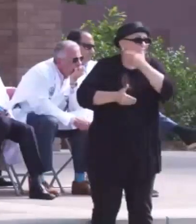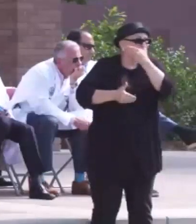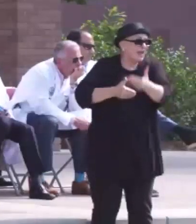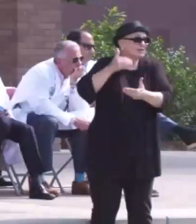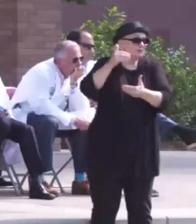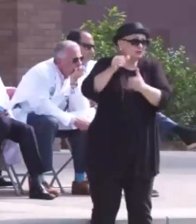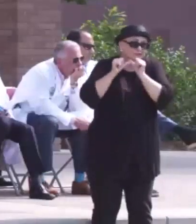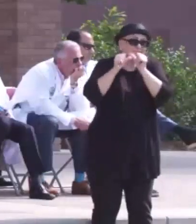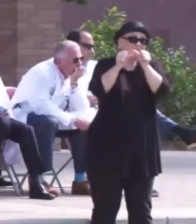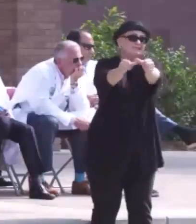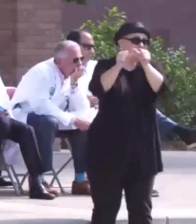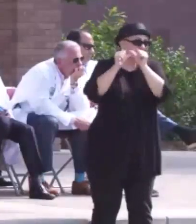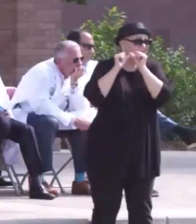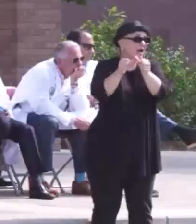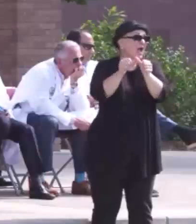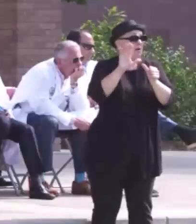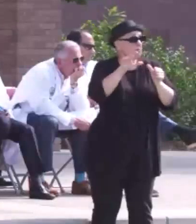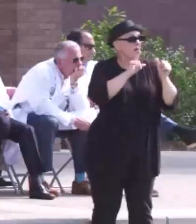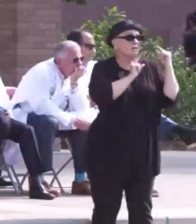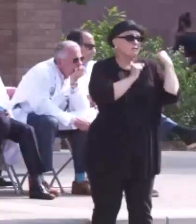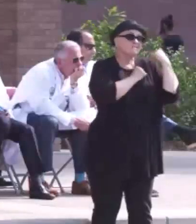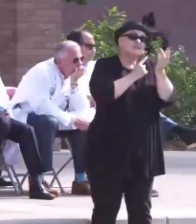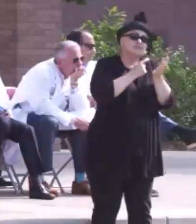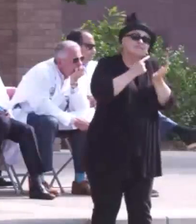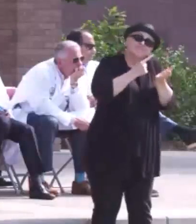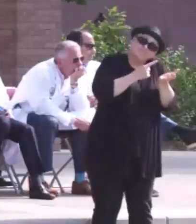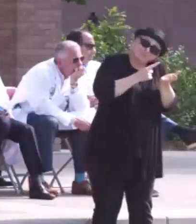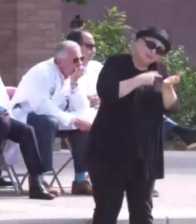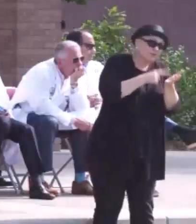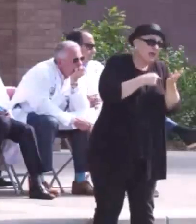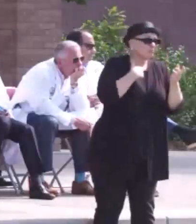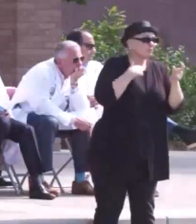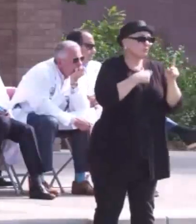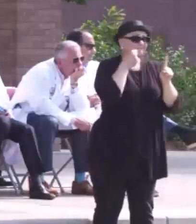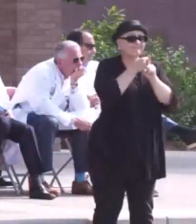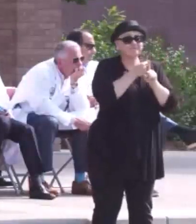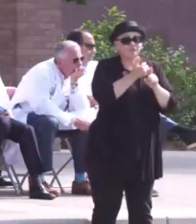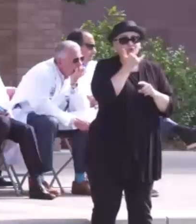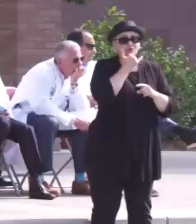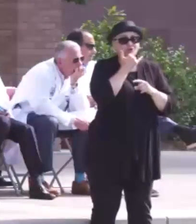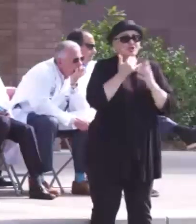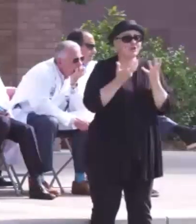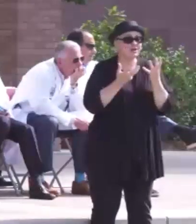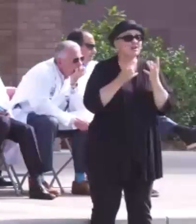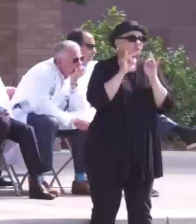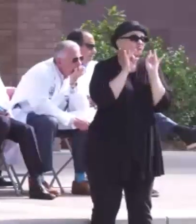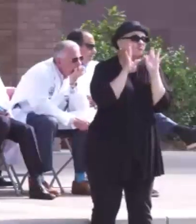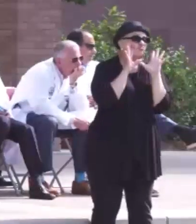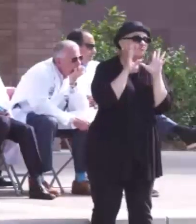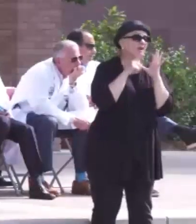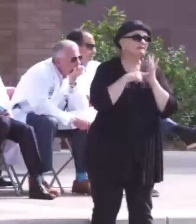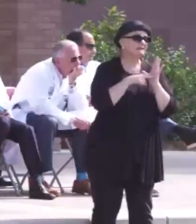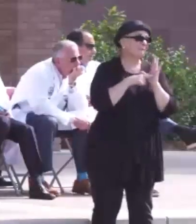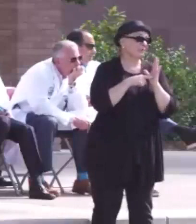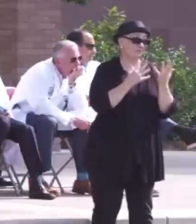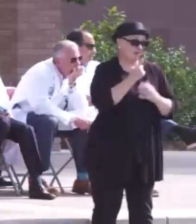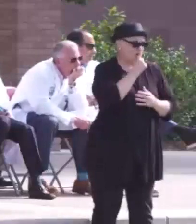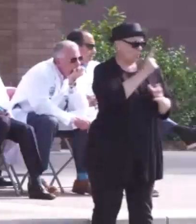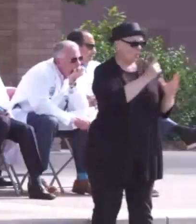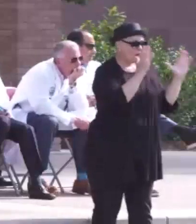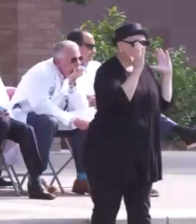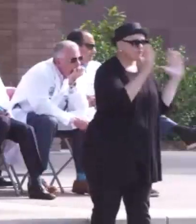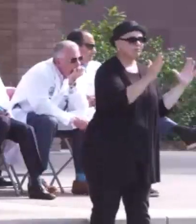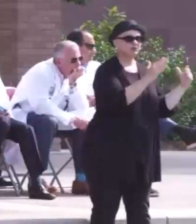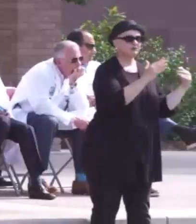We can and we have gotten it wrong sometimes. There are tragic examples where a generation or more of